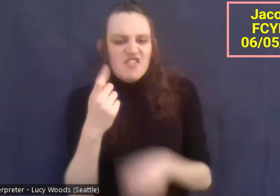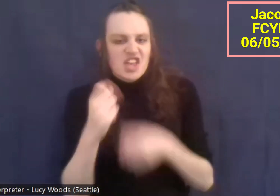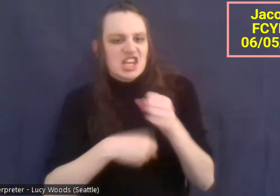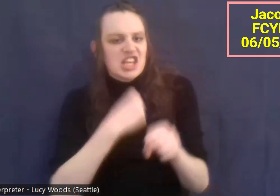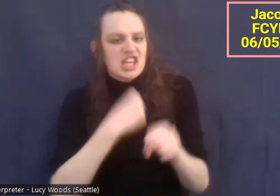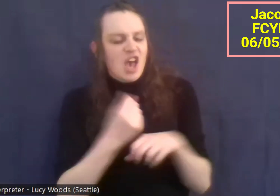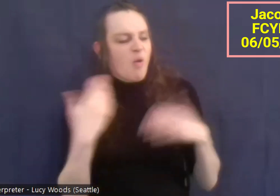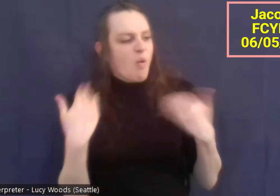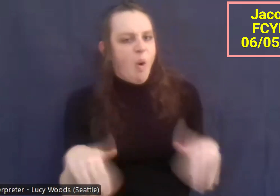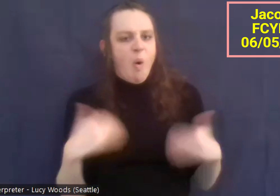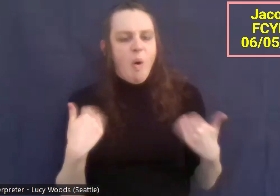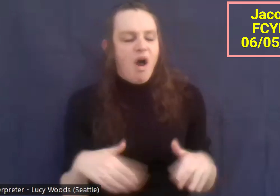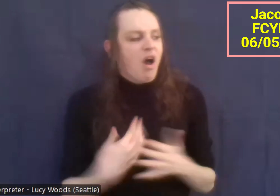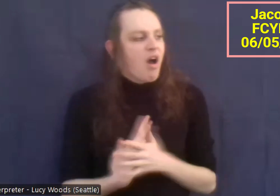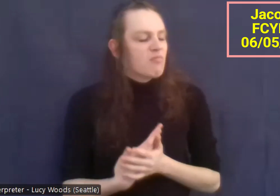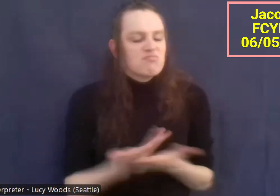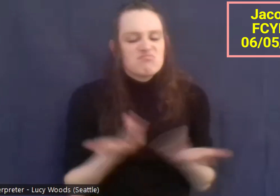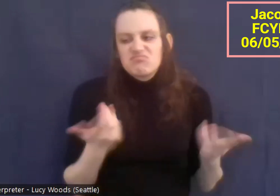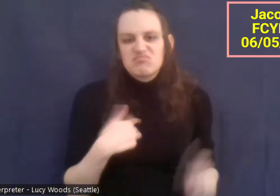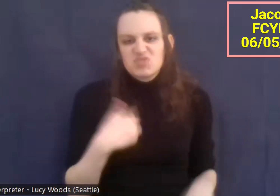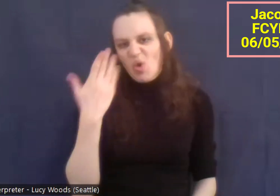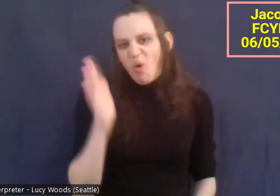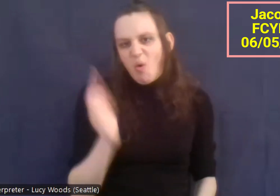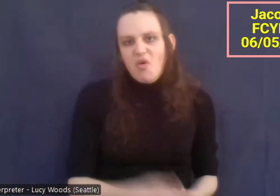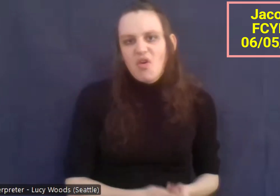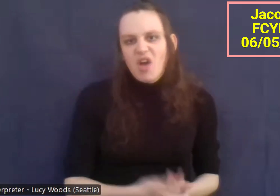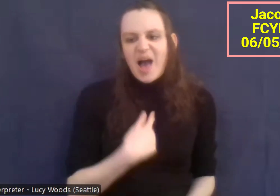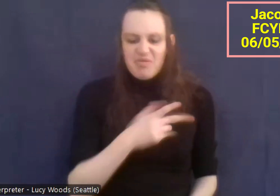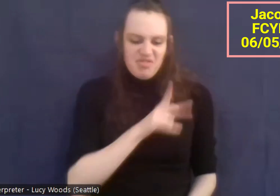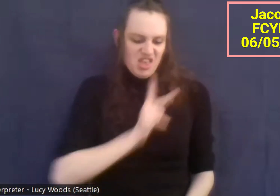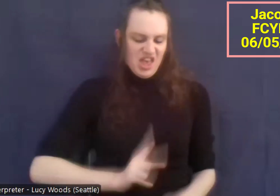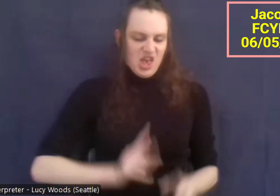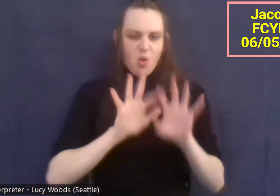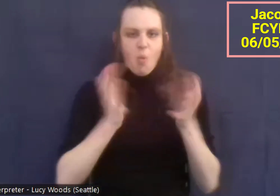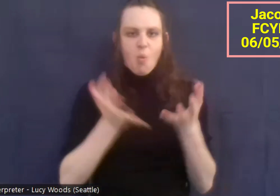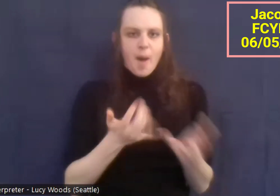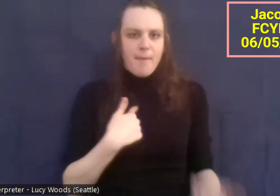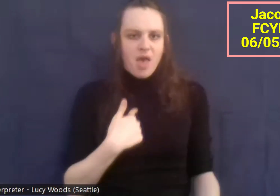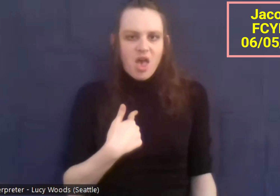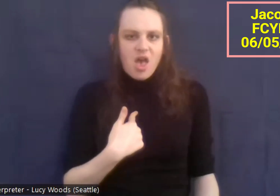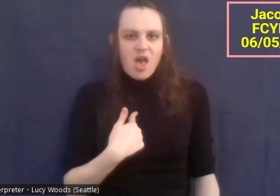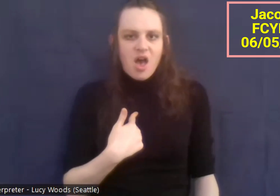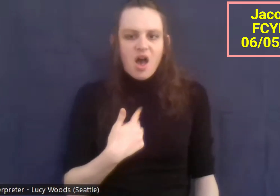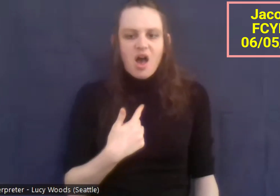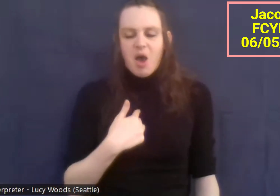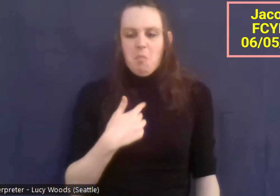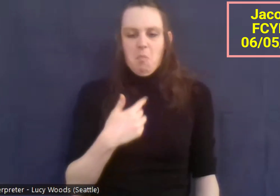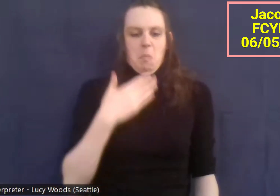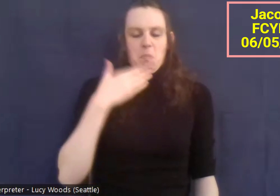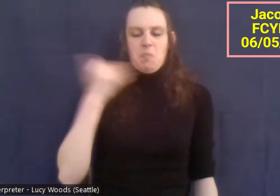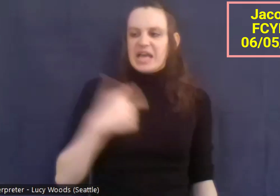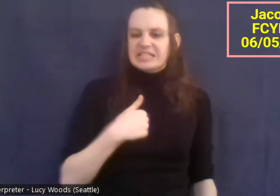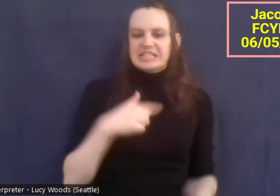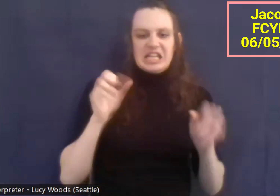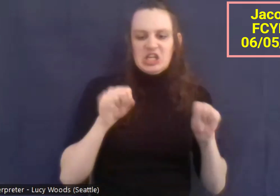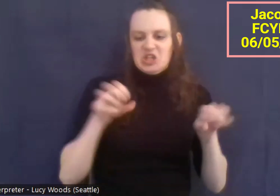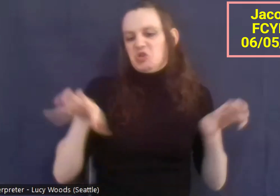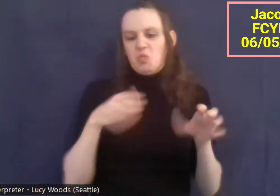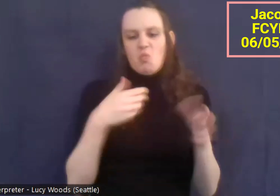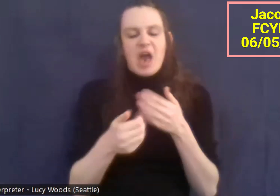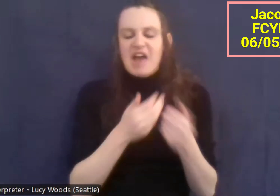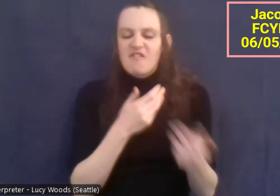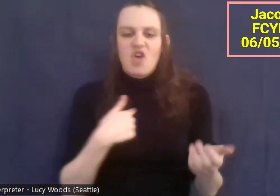exactly. I'm the king of the world. I am the almighty. I can do anything I want and nobody can stop